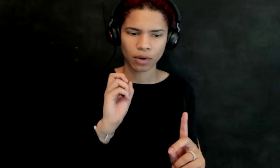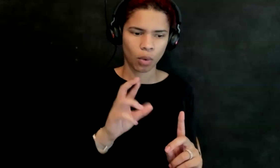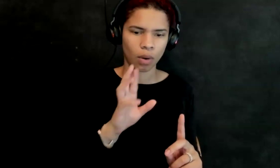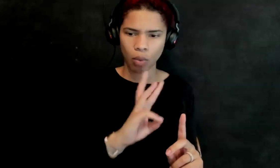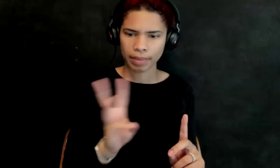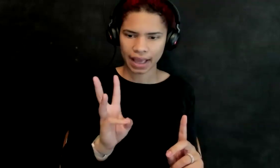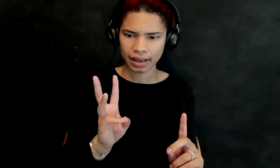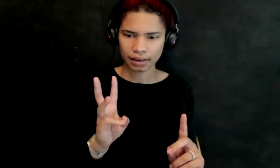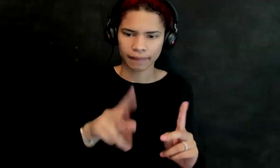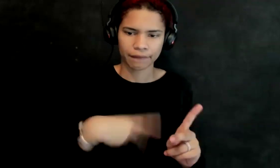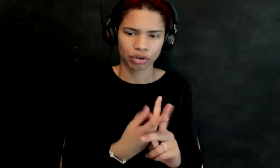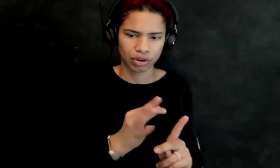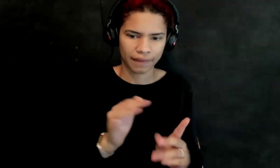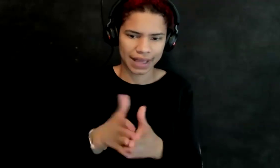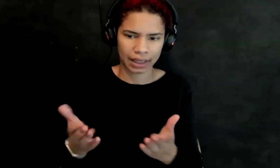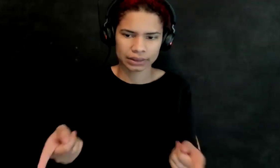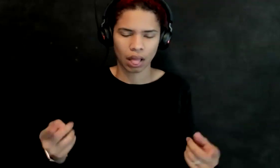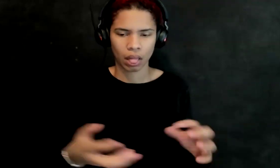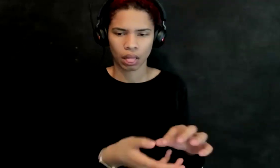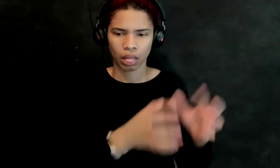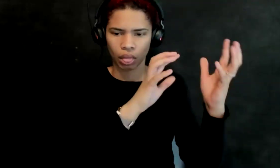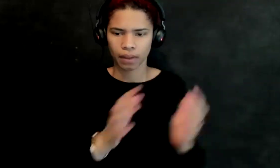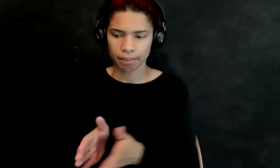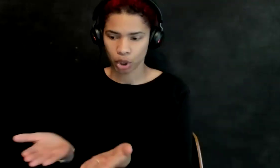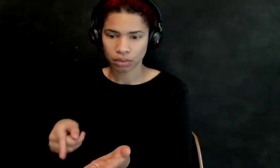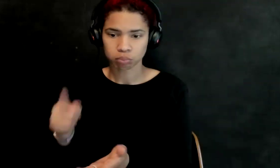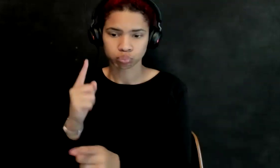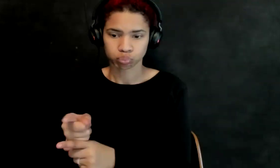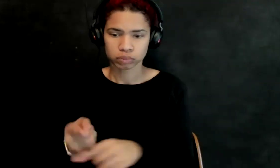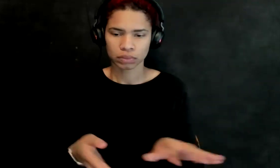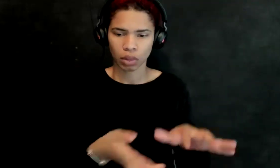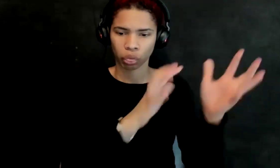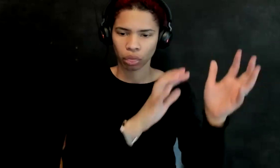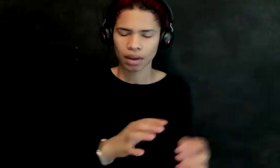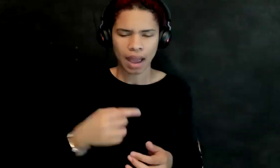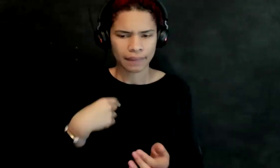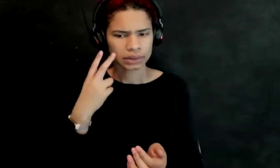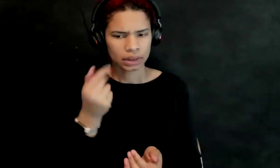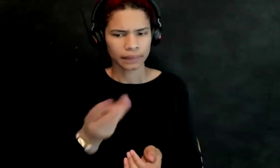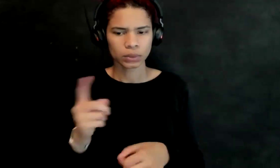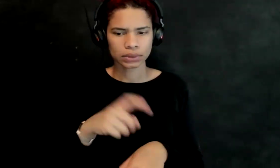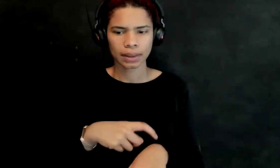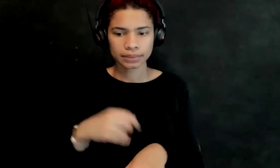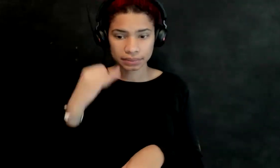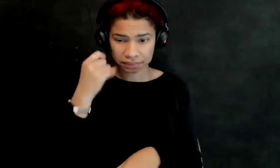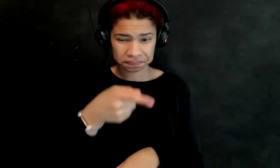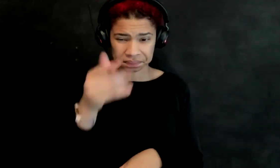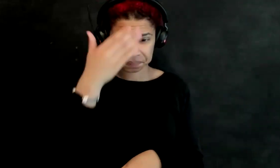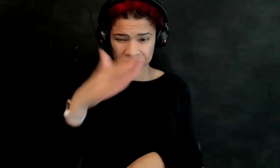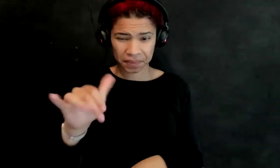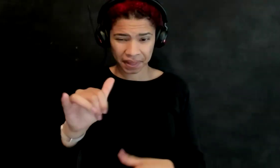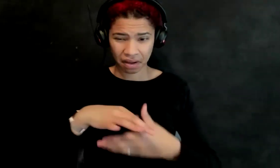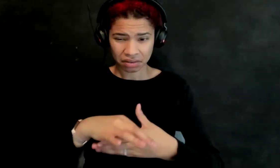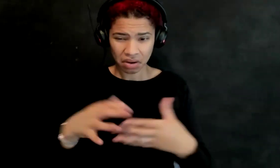version of a text that is inaccurate. I have seen that a number of times, and if you don't have familiarity with the content